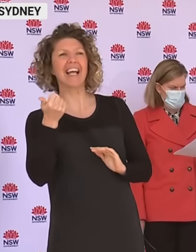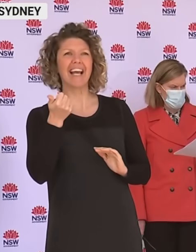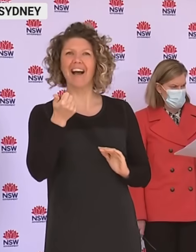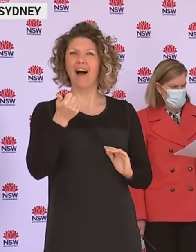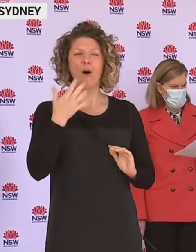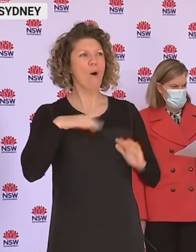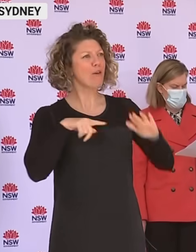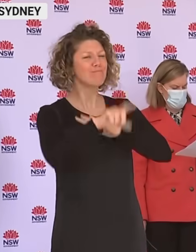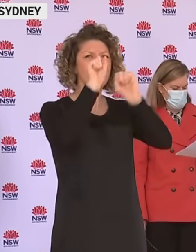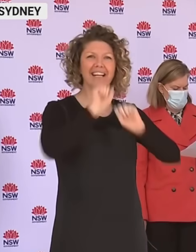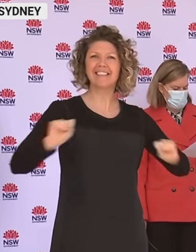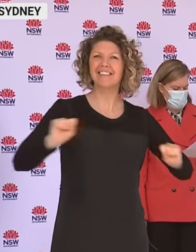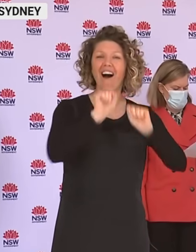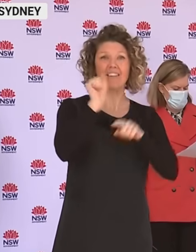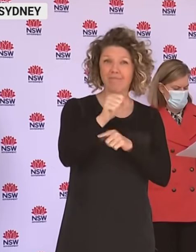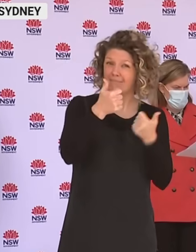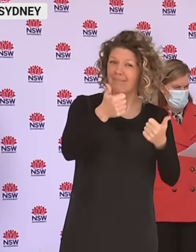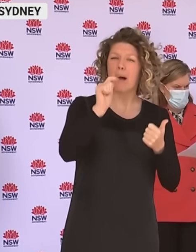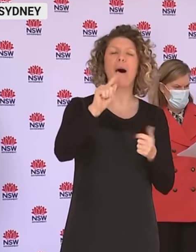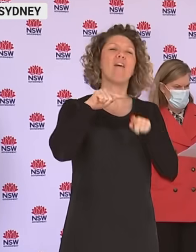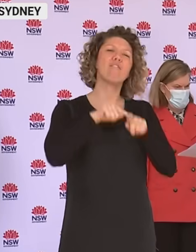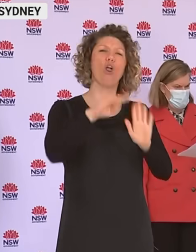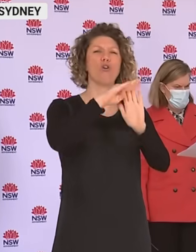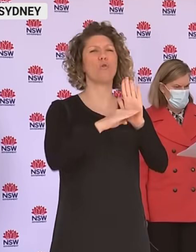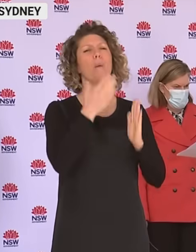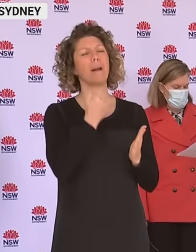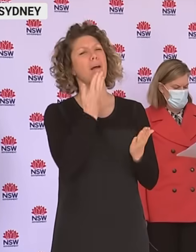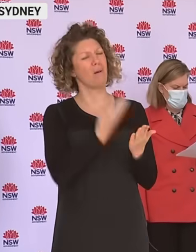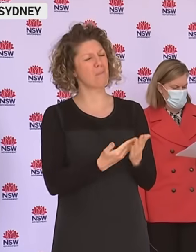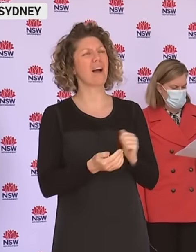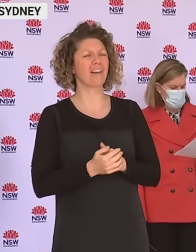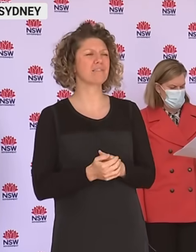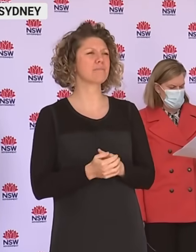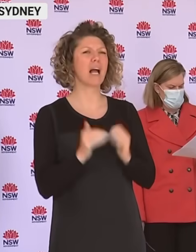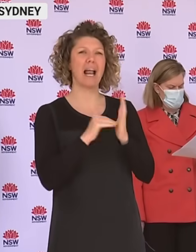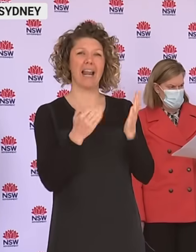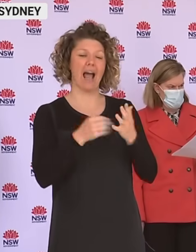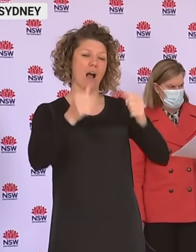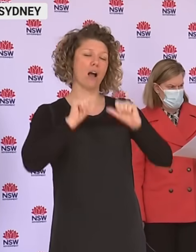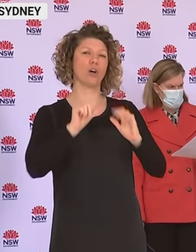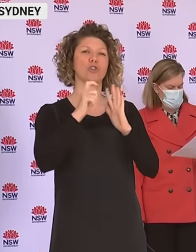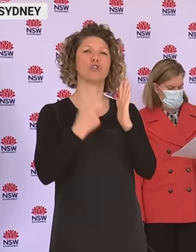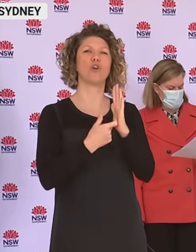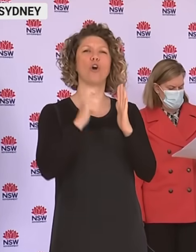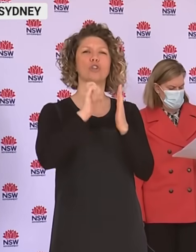exercising. Please stick to the rules so that all of us can be safe. I'll ask Dr Kerry Chant to give her